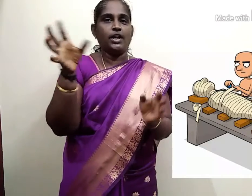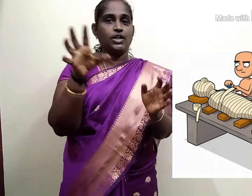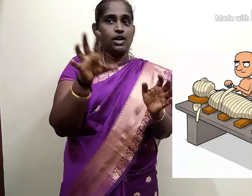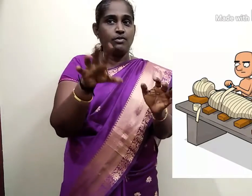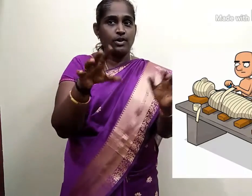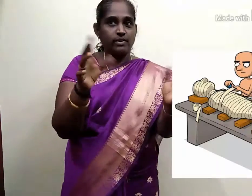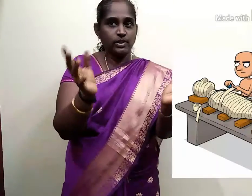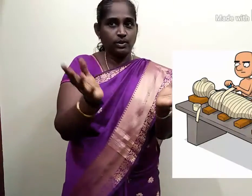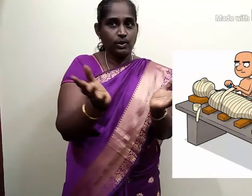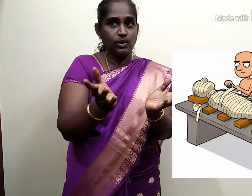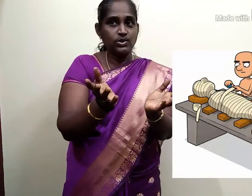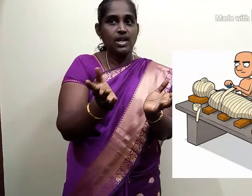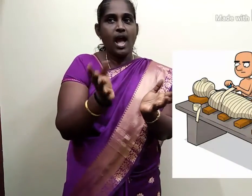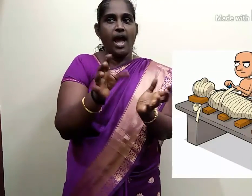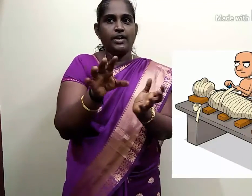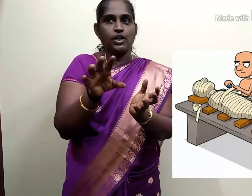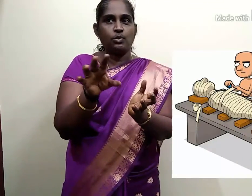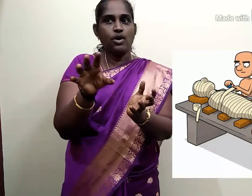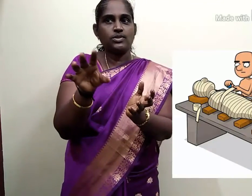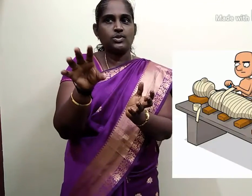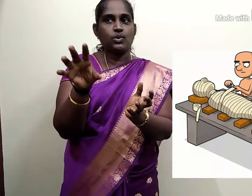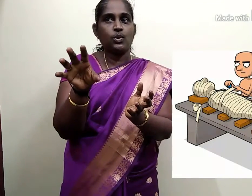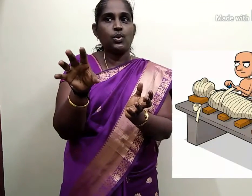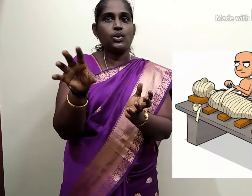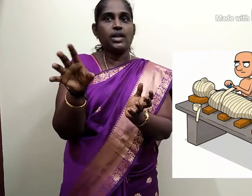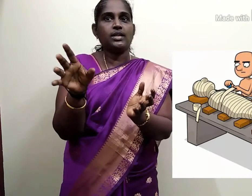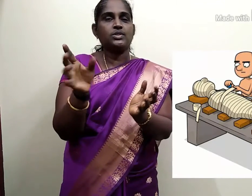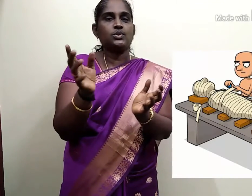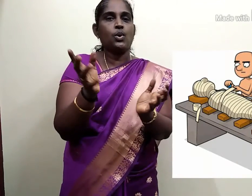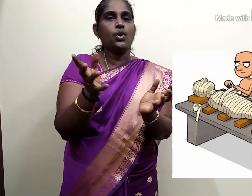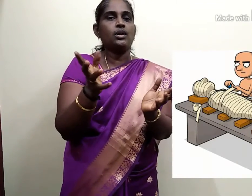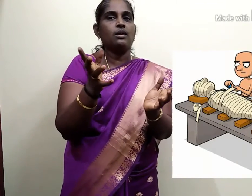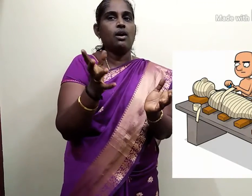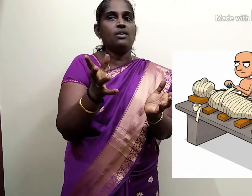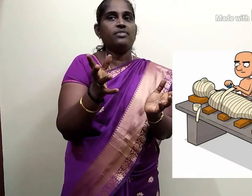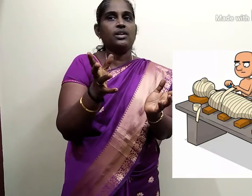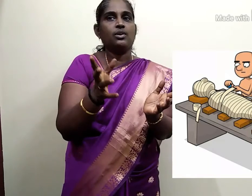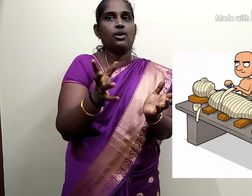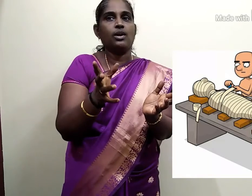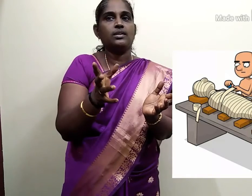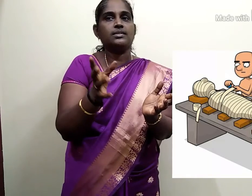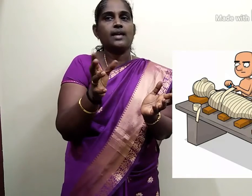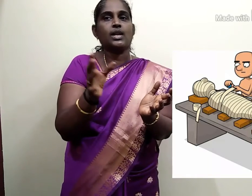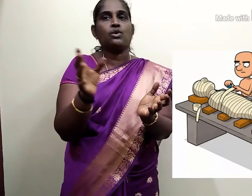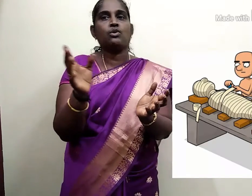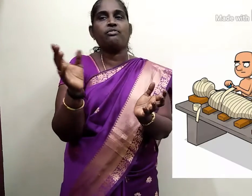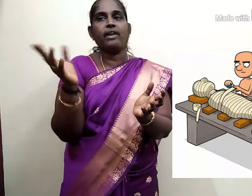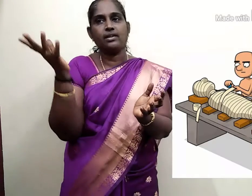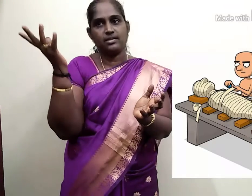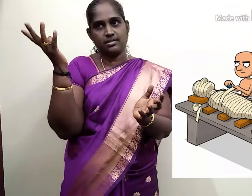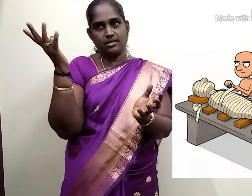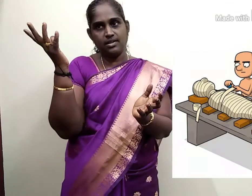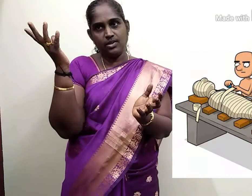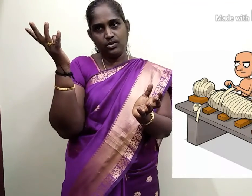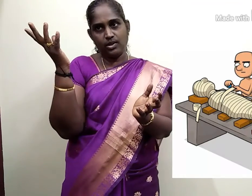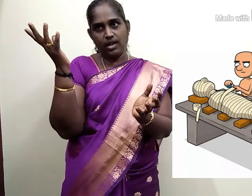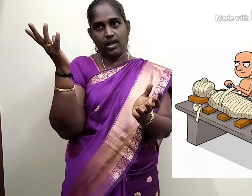and covered with cloth, and it was stored in a stone coffin called sarcophagus.